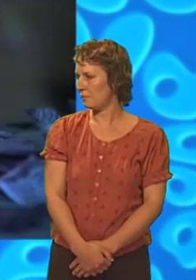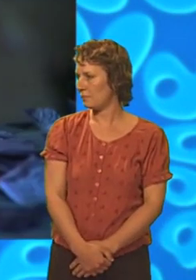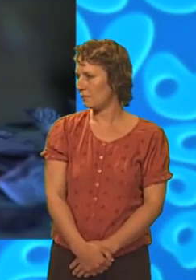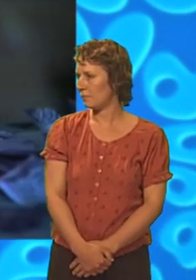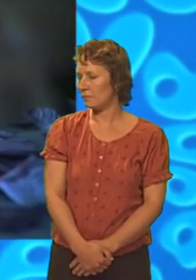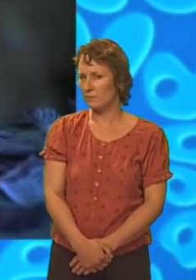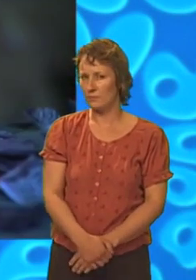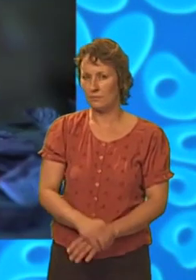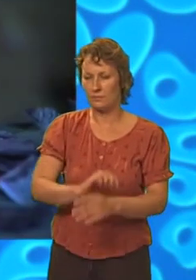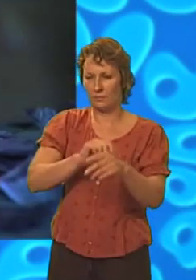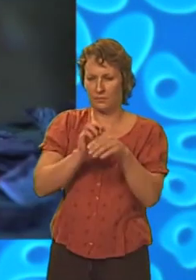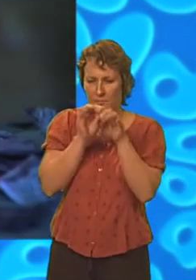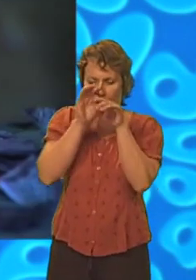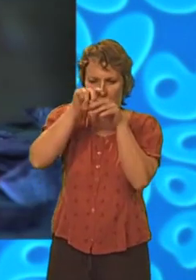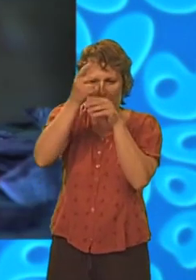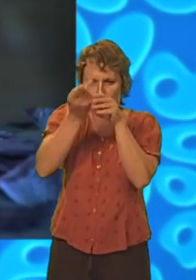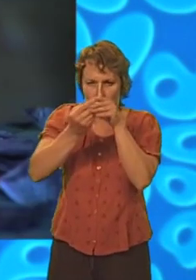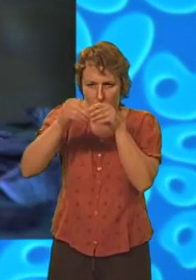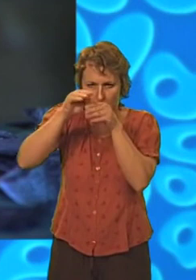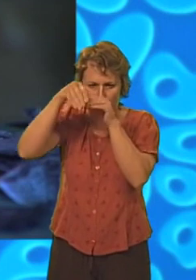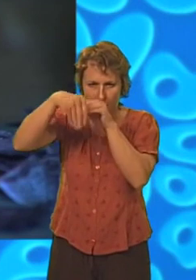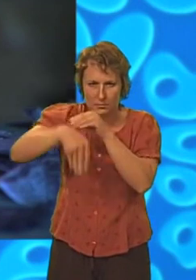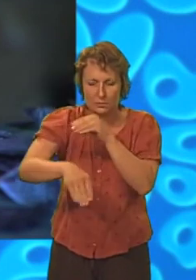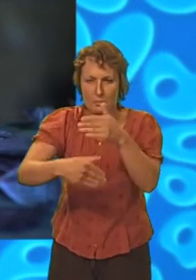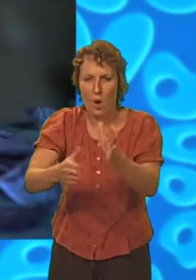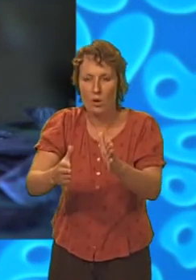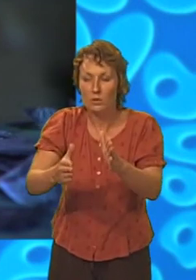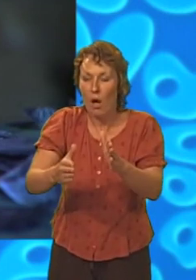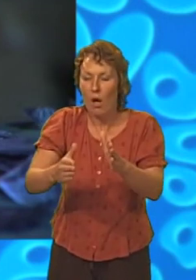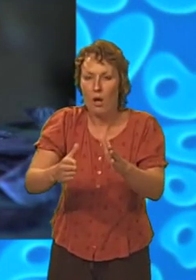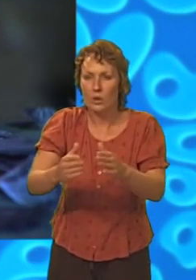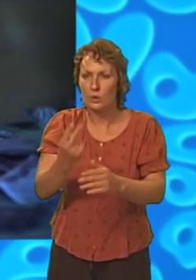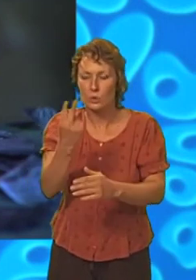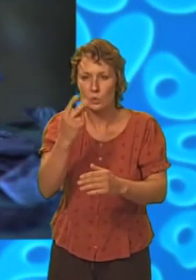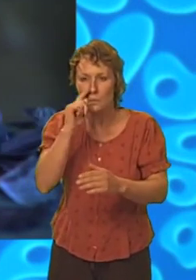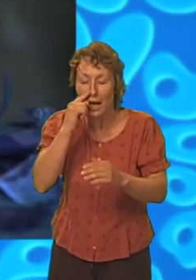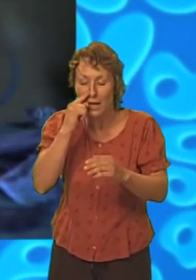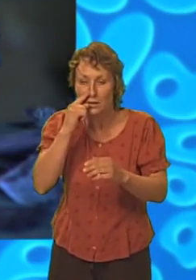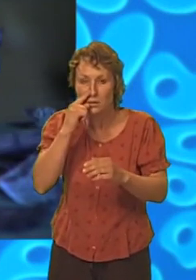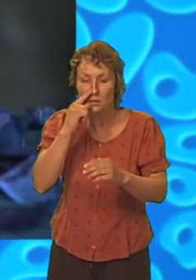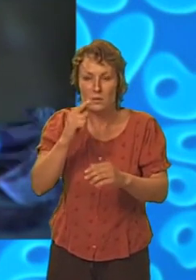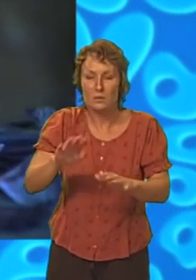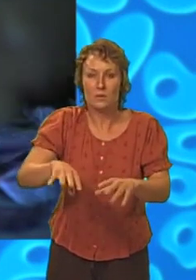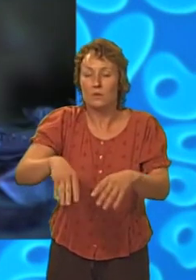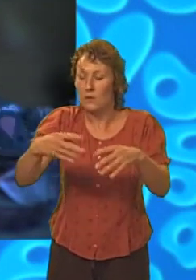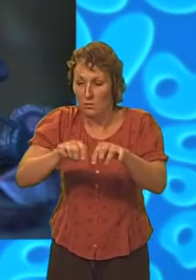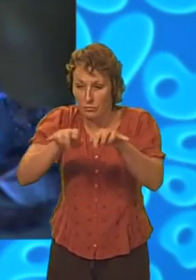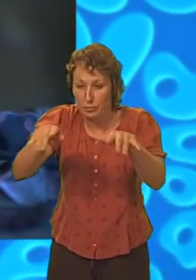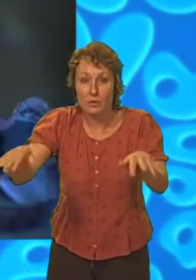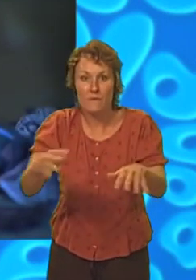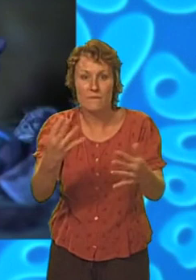She climbed in, and suddenly there were two mice, then four, then